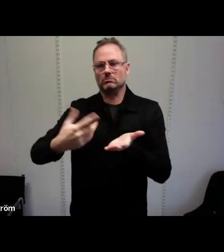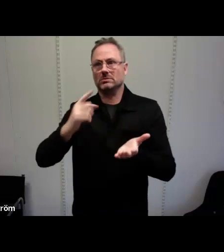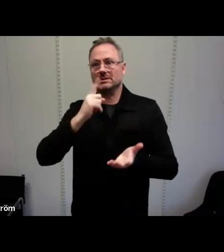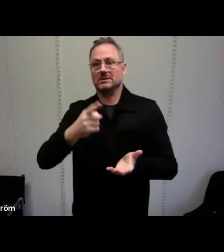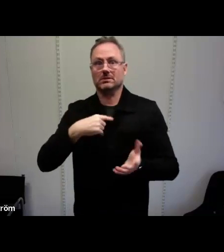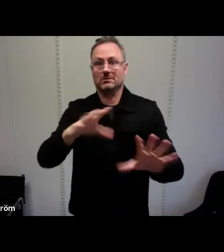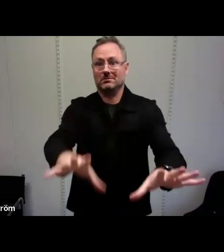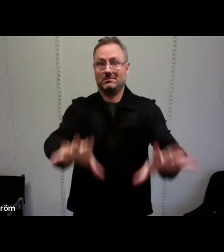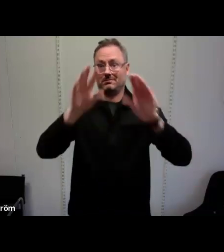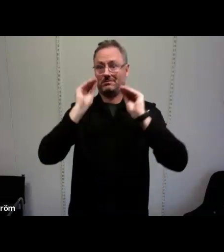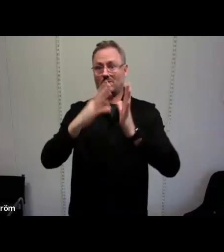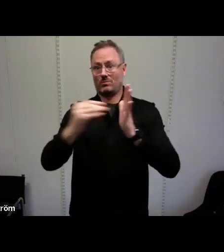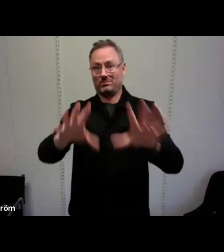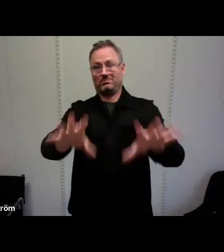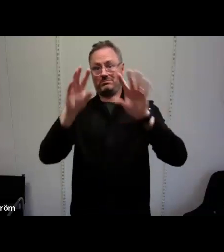users of these languages.